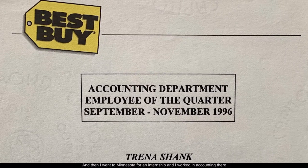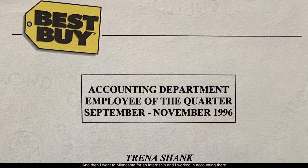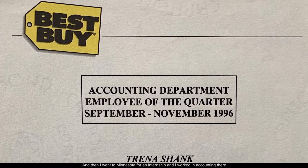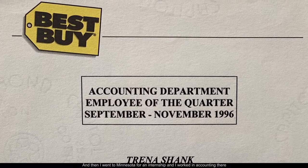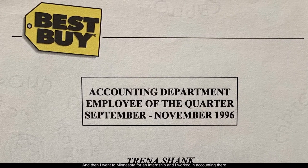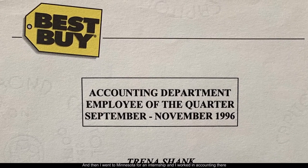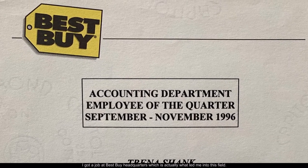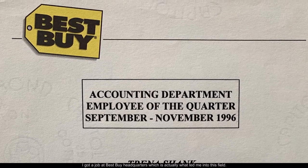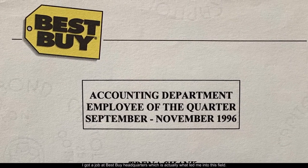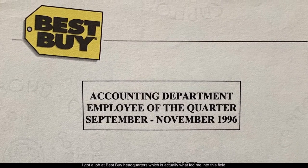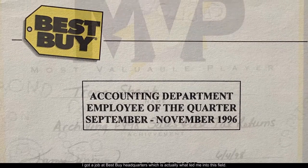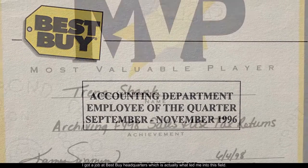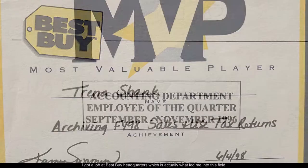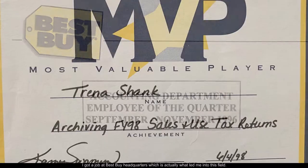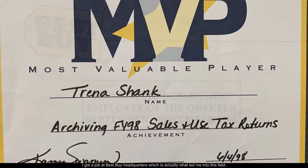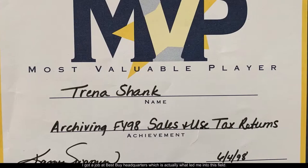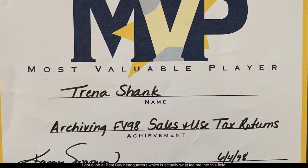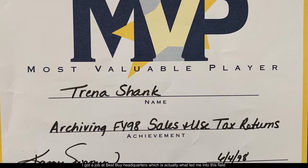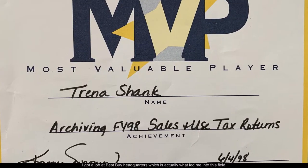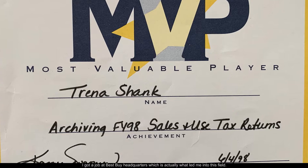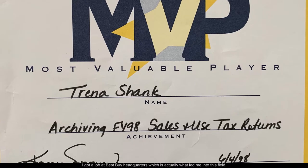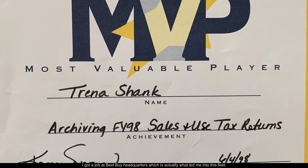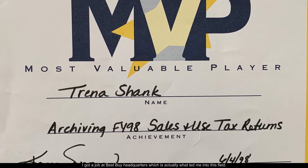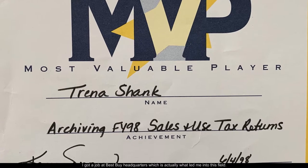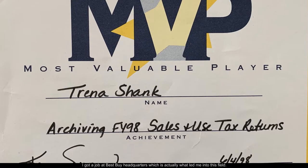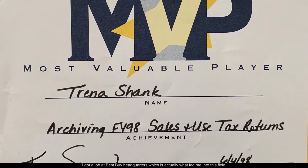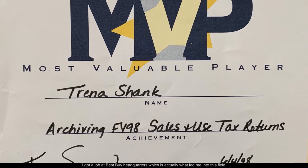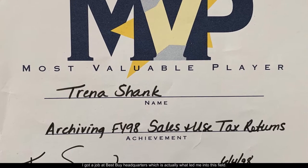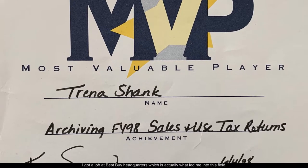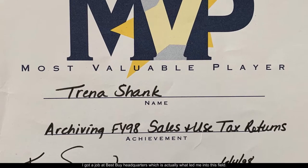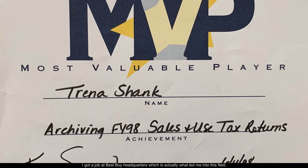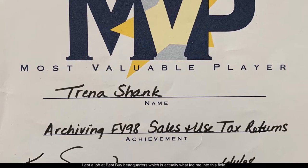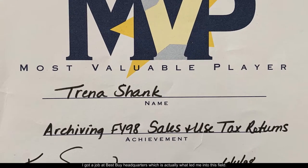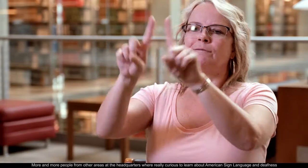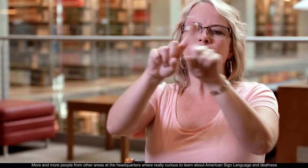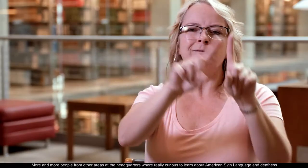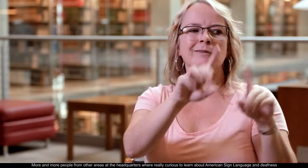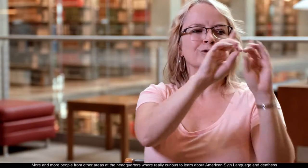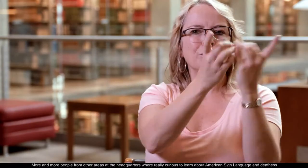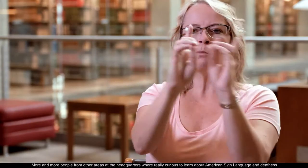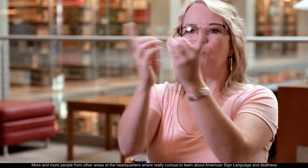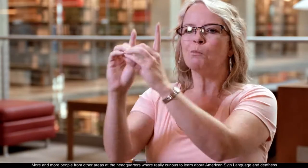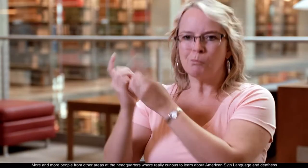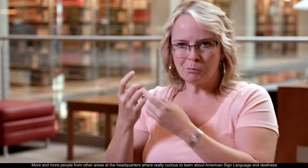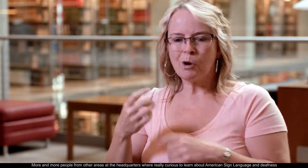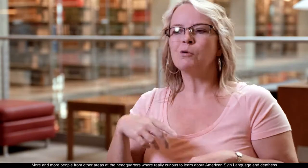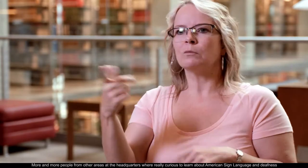in accounting there. I got a job at Best Buy headquarters, which is actually what led me into this field. More and more people from other areas at the